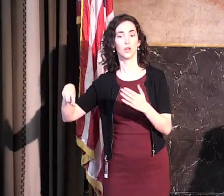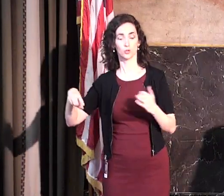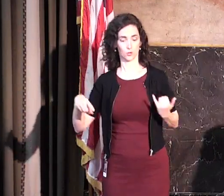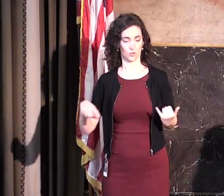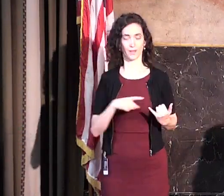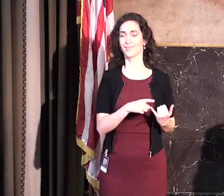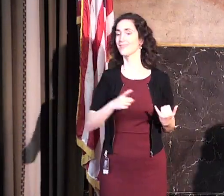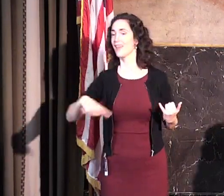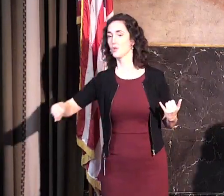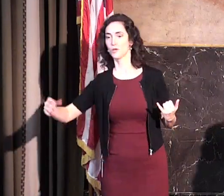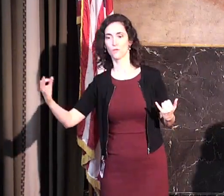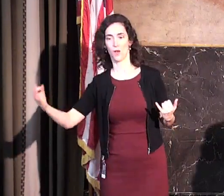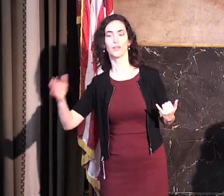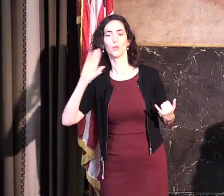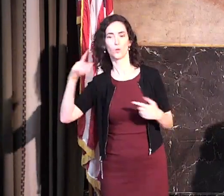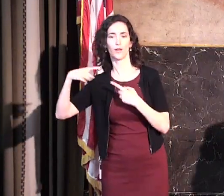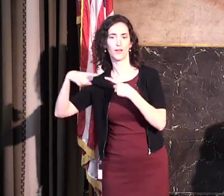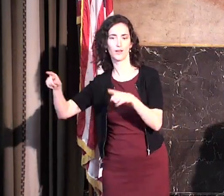today.